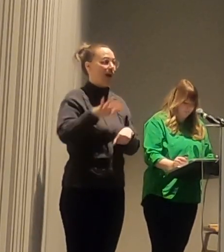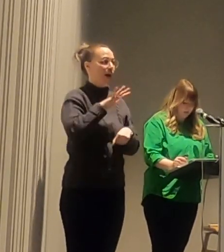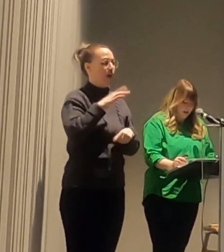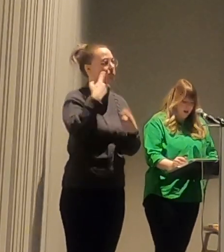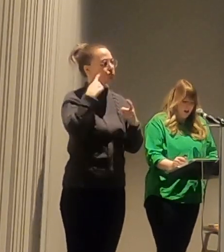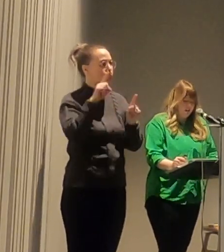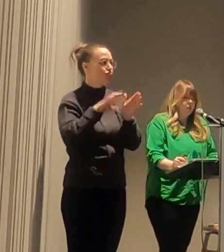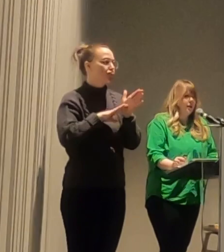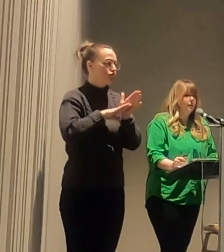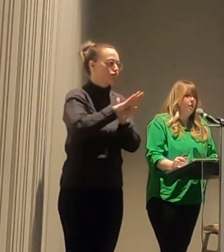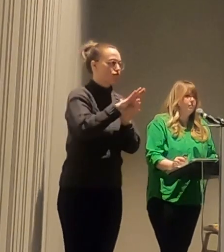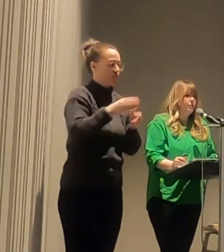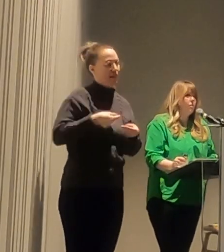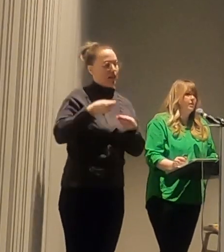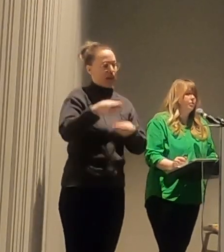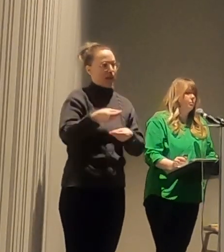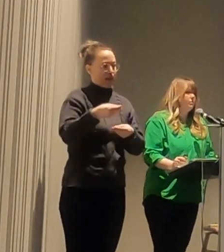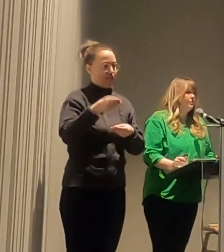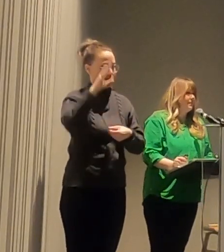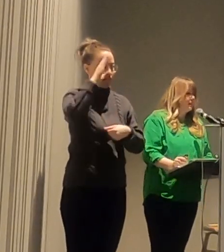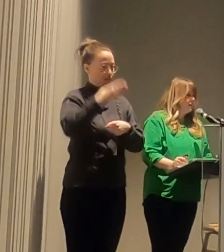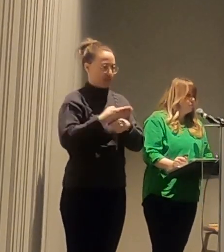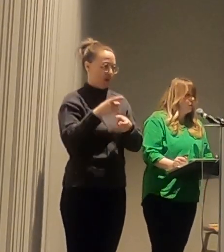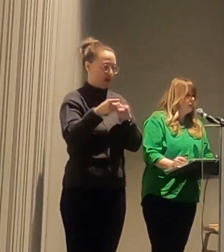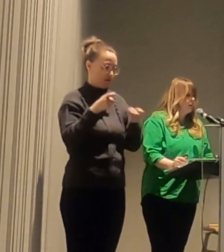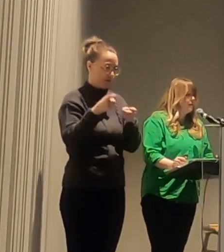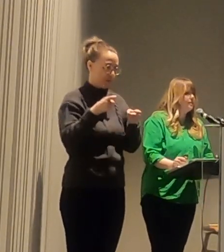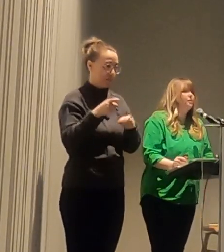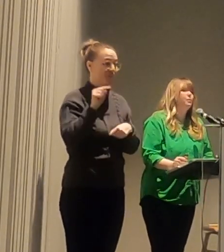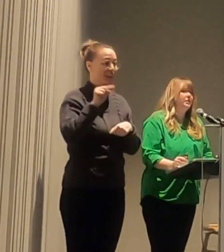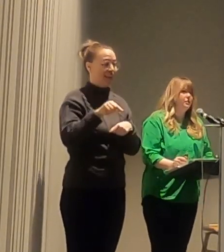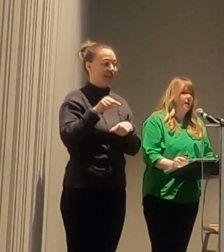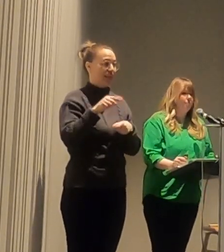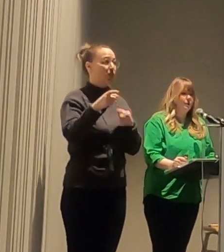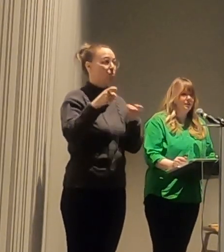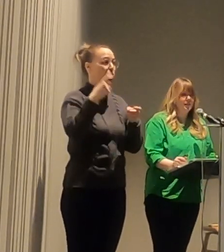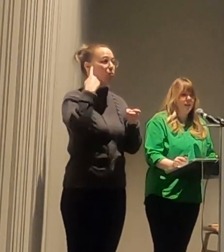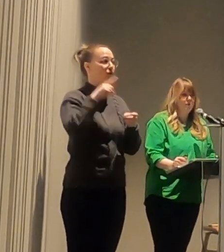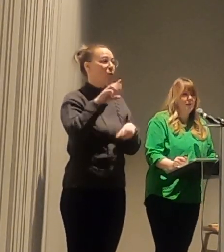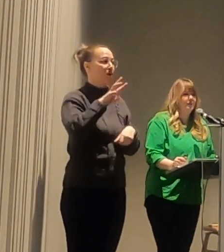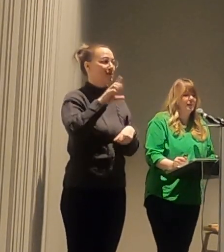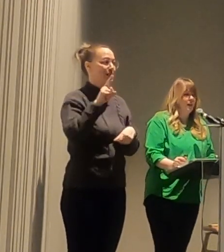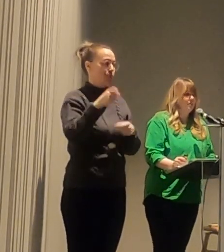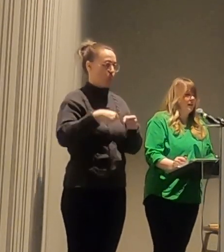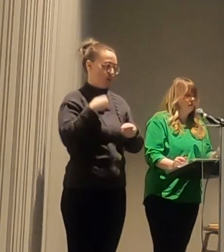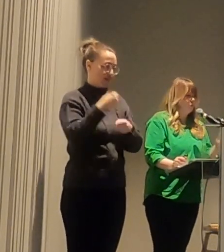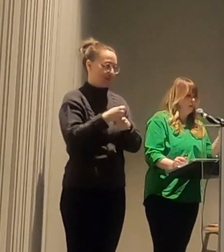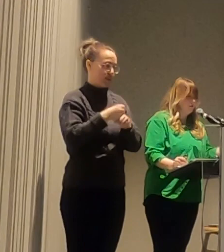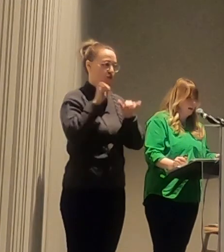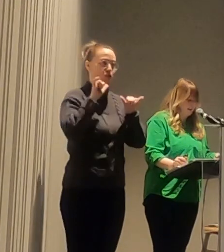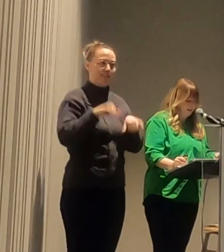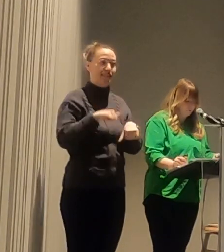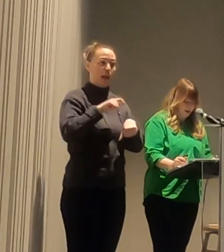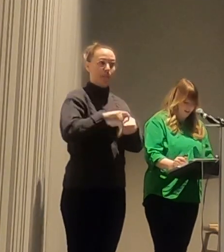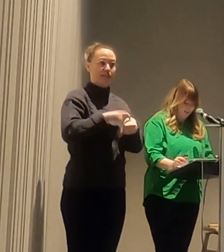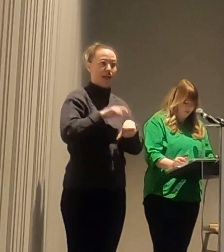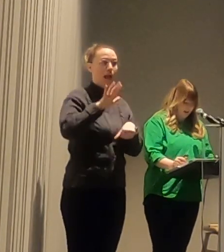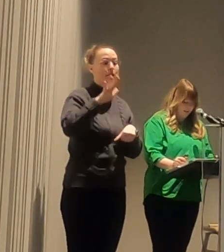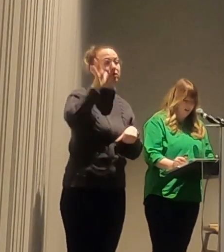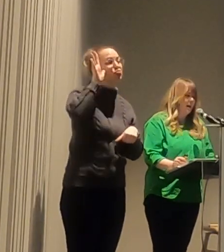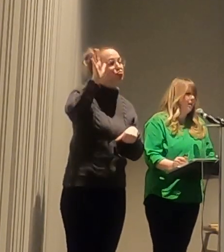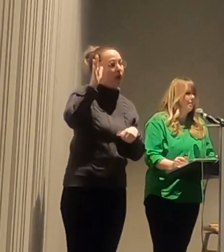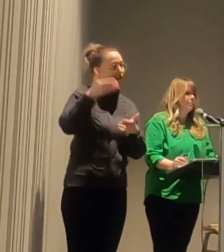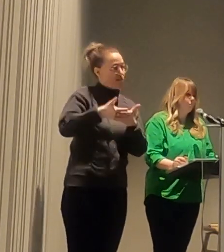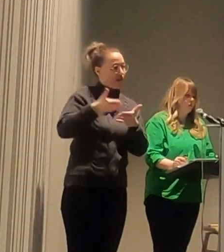his son. Qianlong would go on to rule for 61 years, which was the same amount of time that his grandfather, prior to